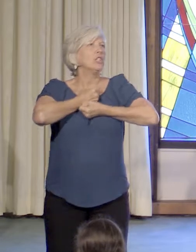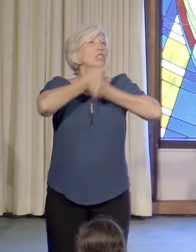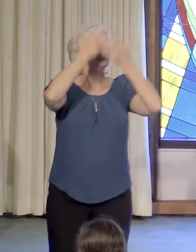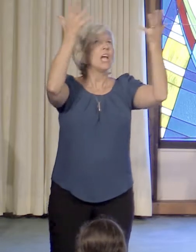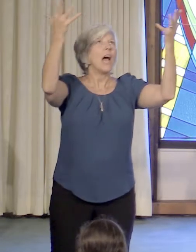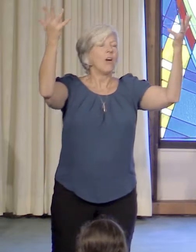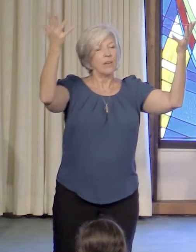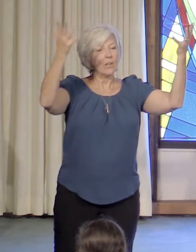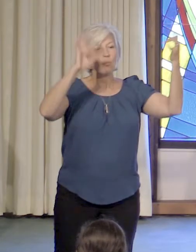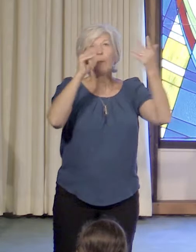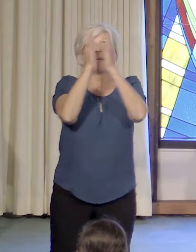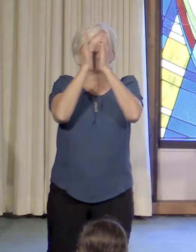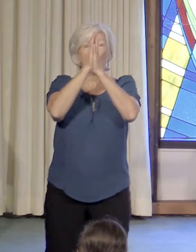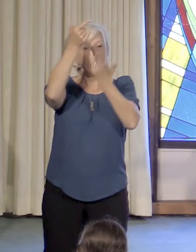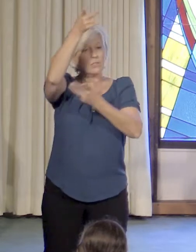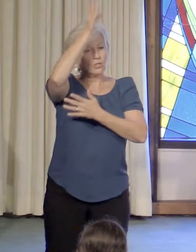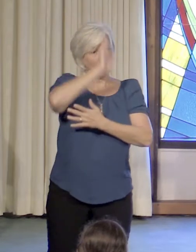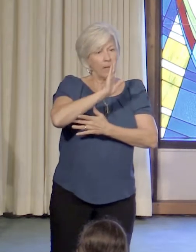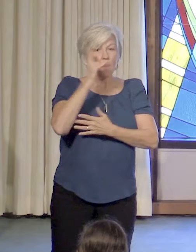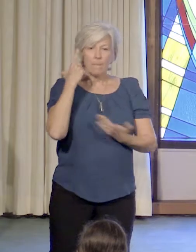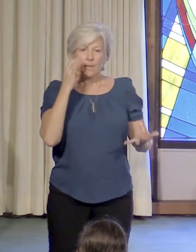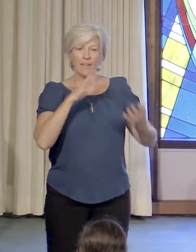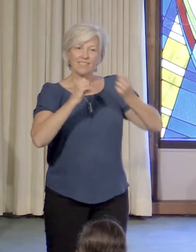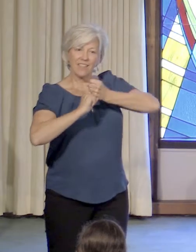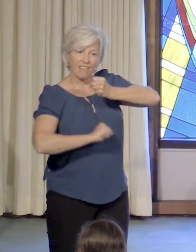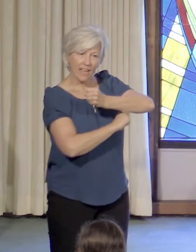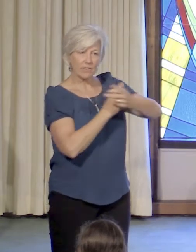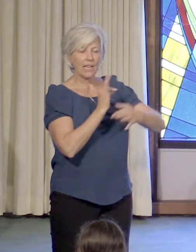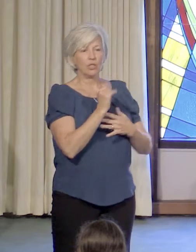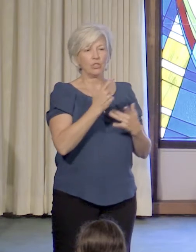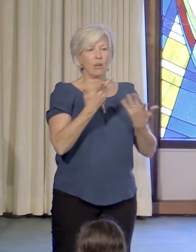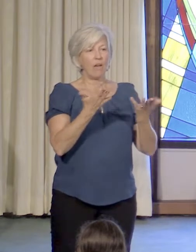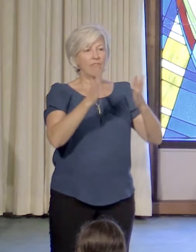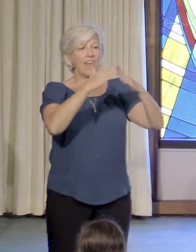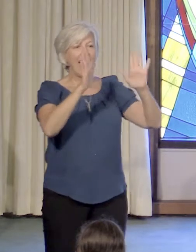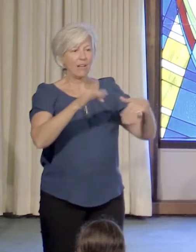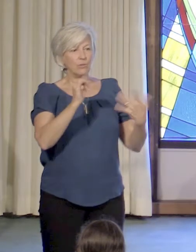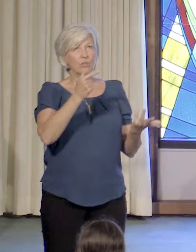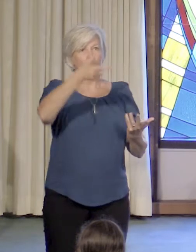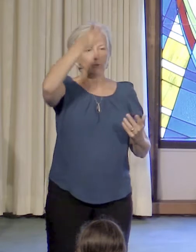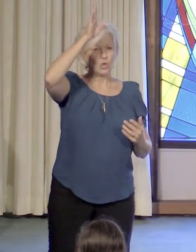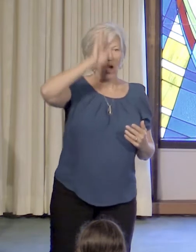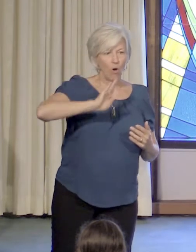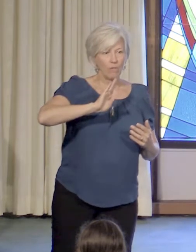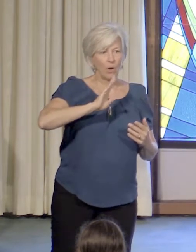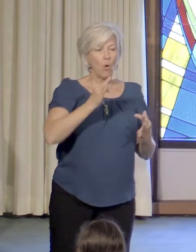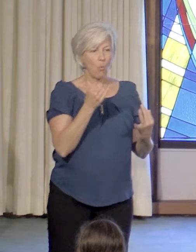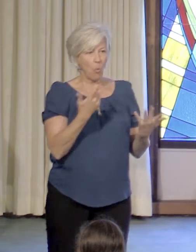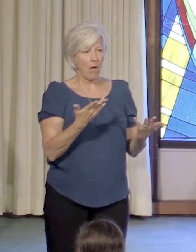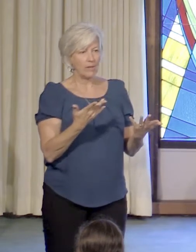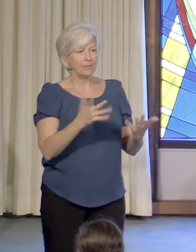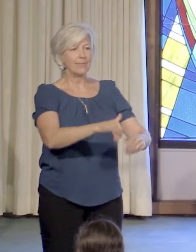Jehovah, because the foundation of the house of Jehovah was laid.